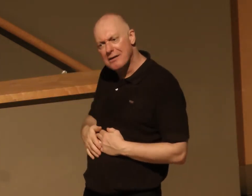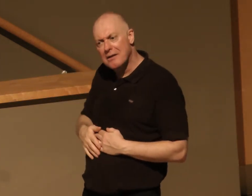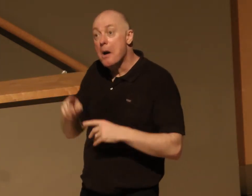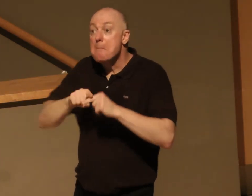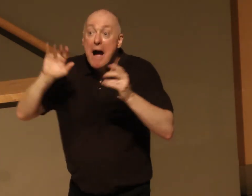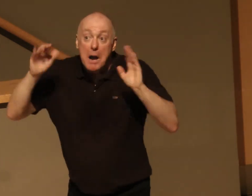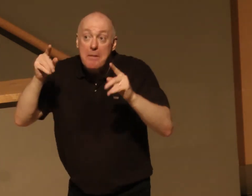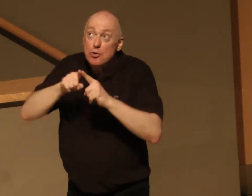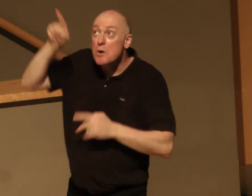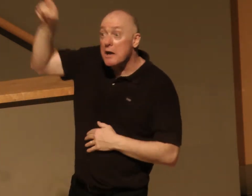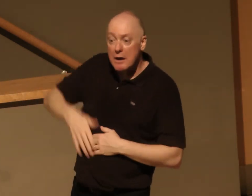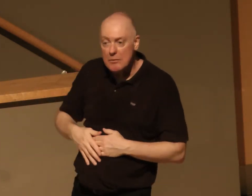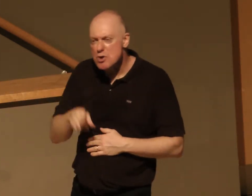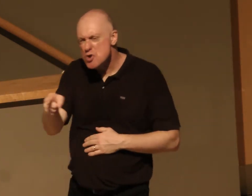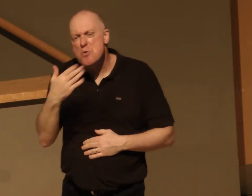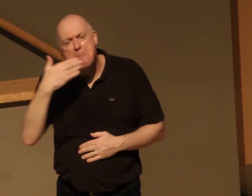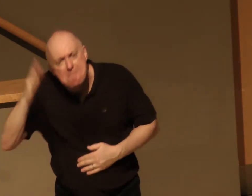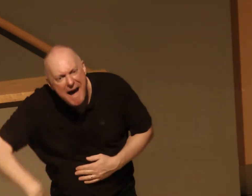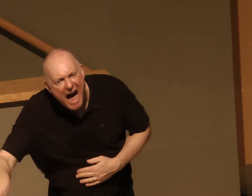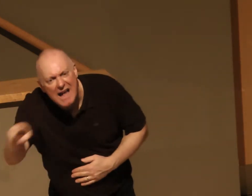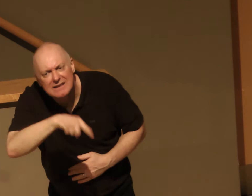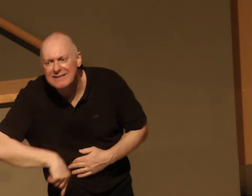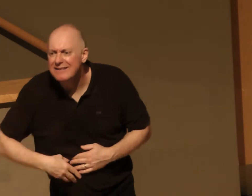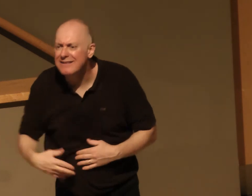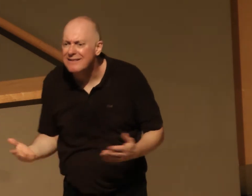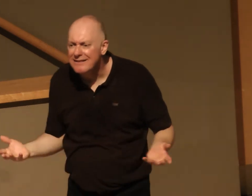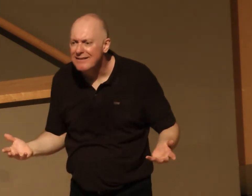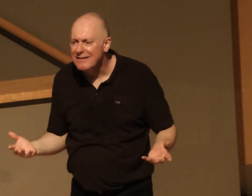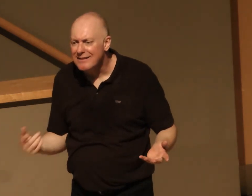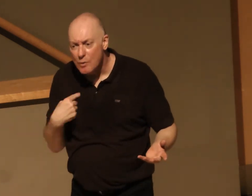holy standards you're so bad here's what we have to see